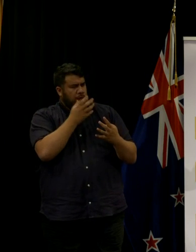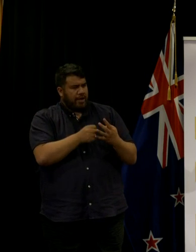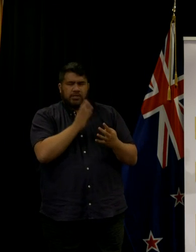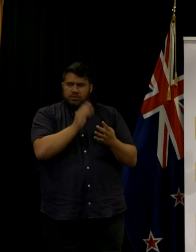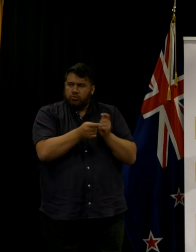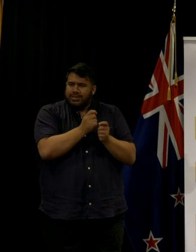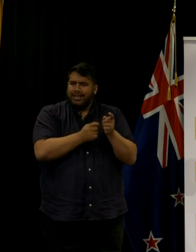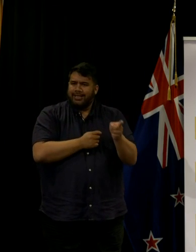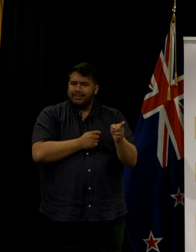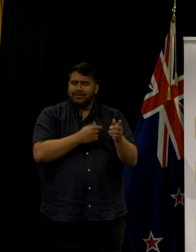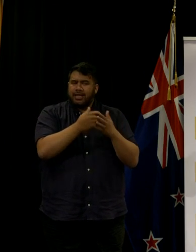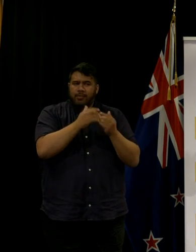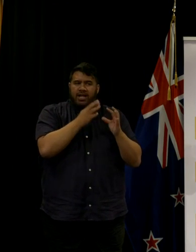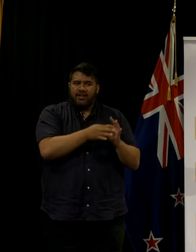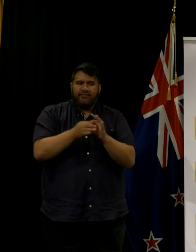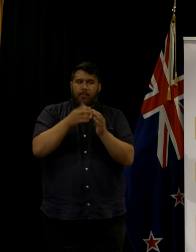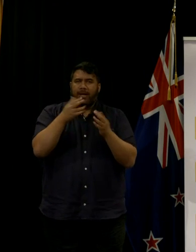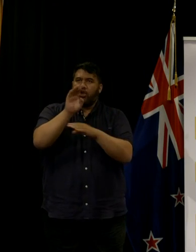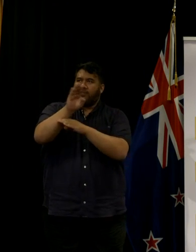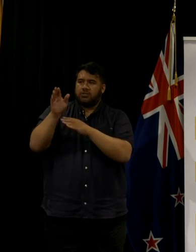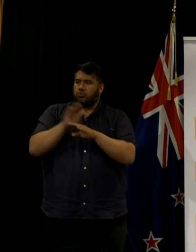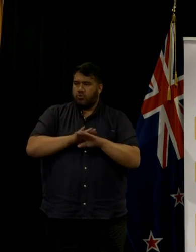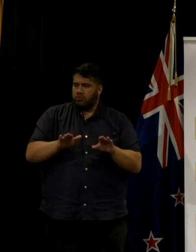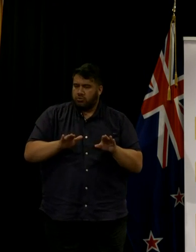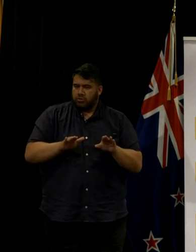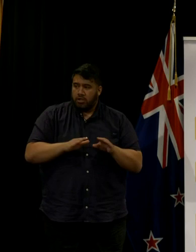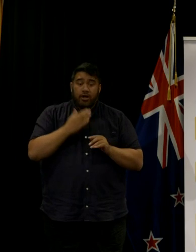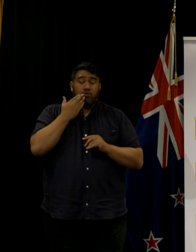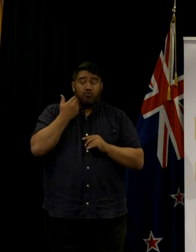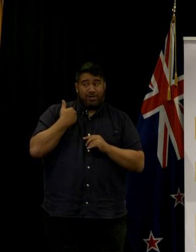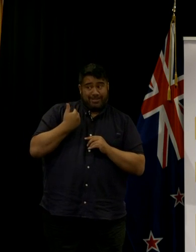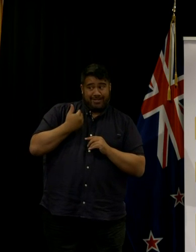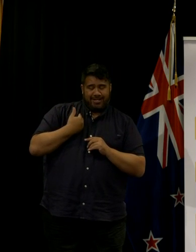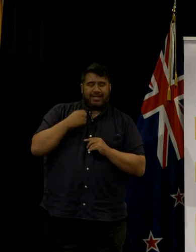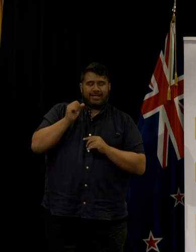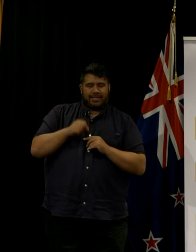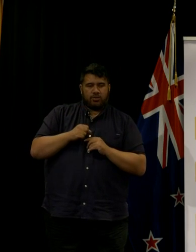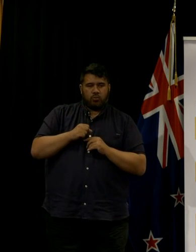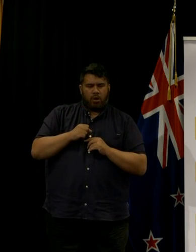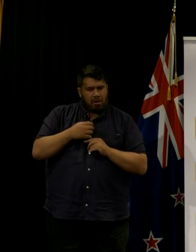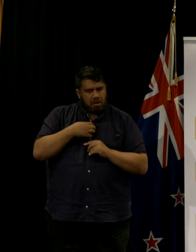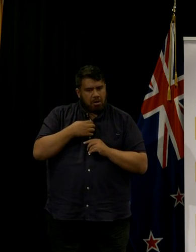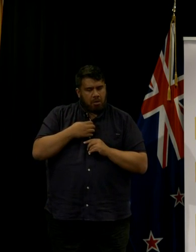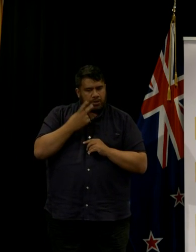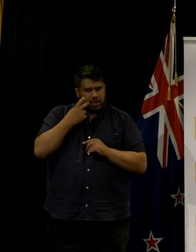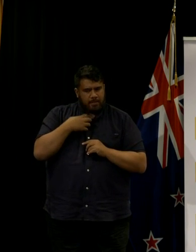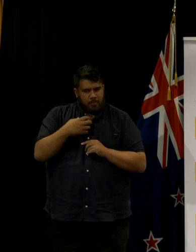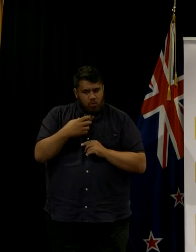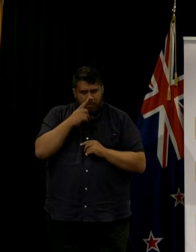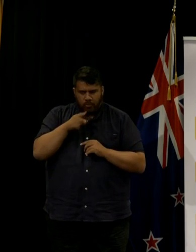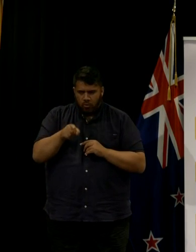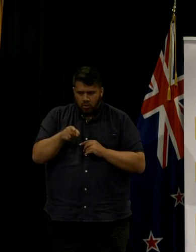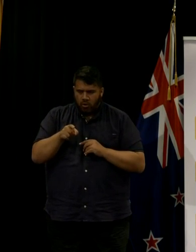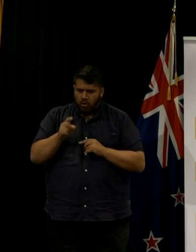what that's given us, of course, is a very good picture that it's only in recent days that we've seen cases where there hasn't been an